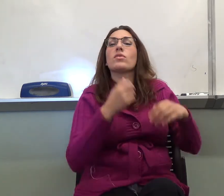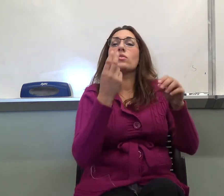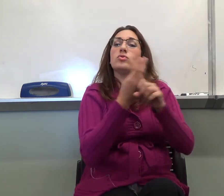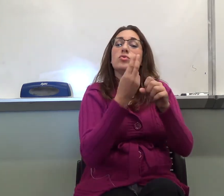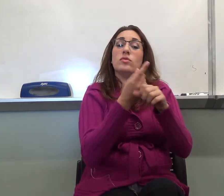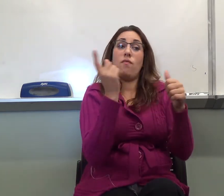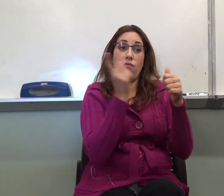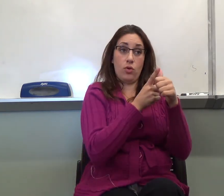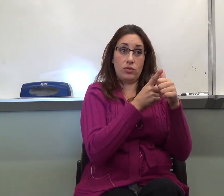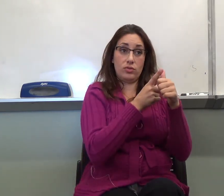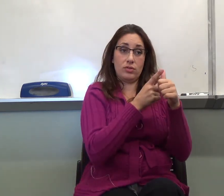bring in the 2.